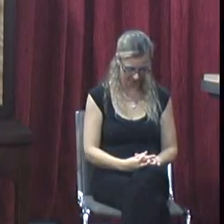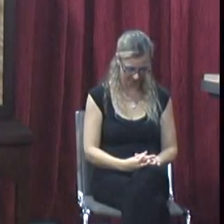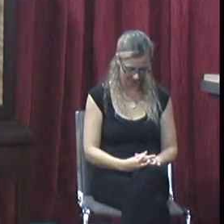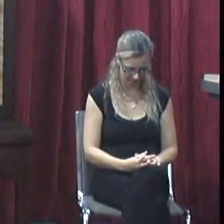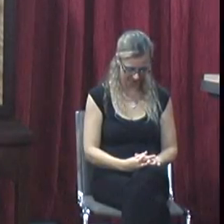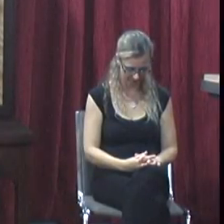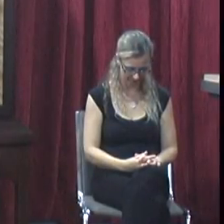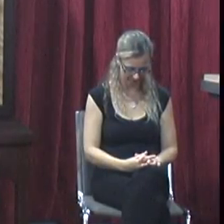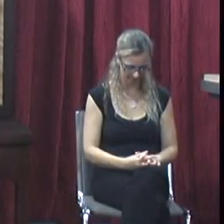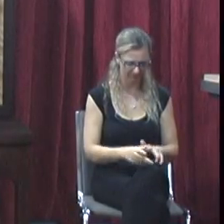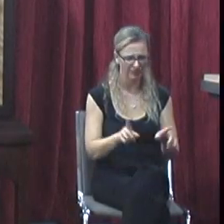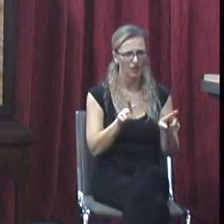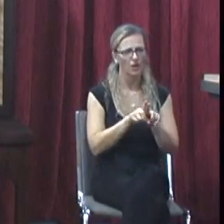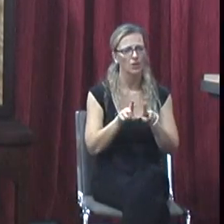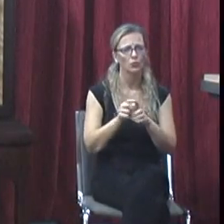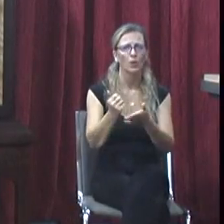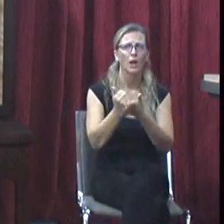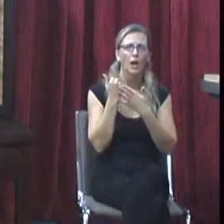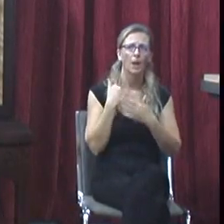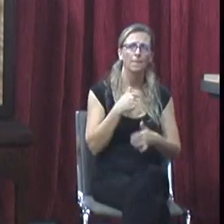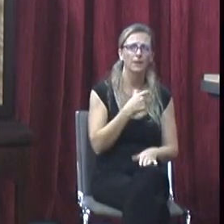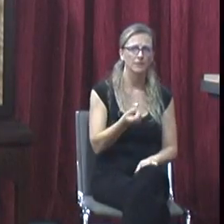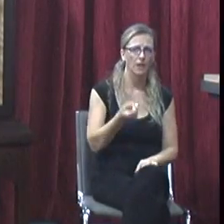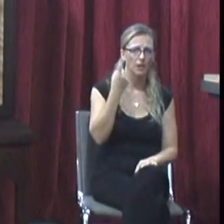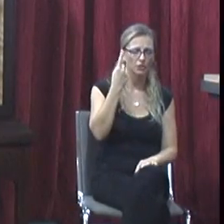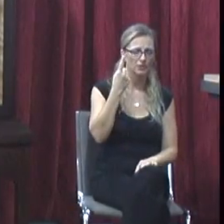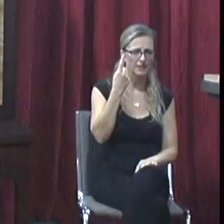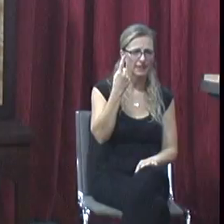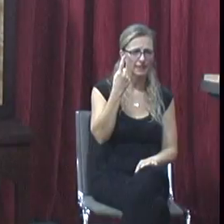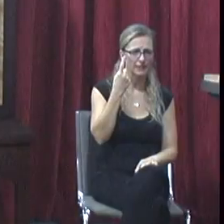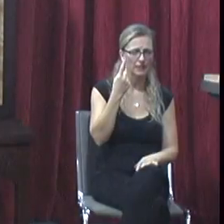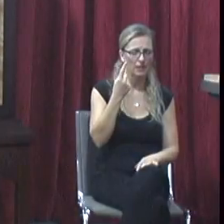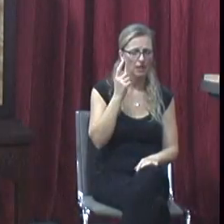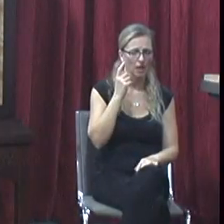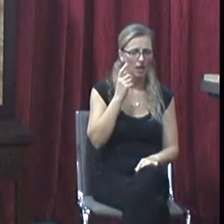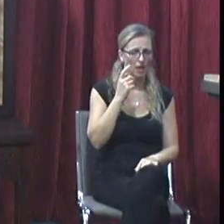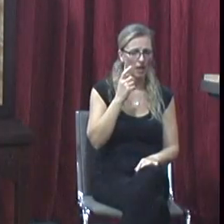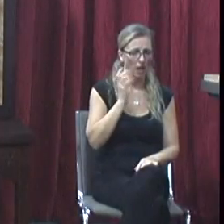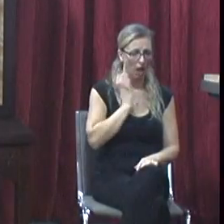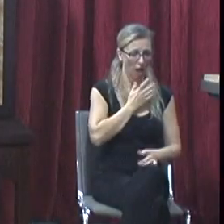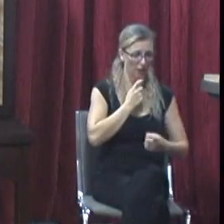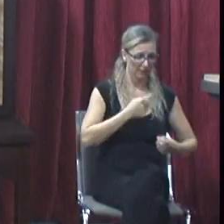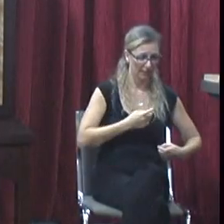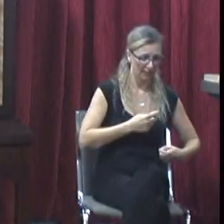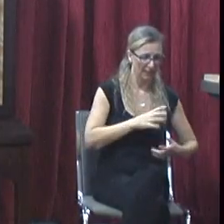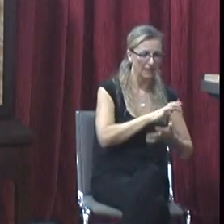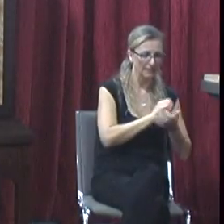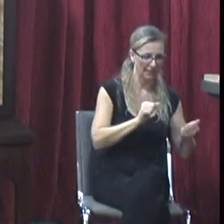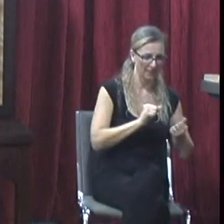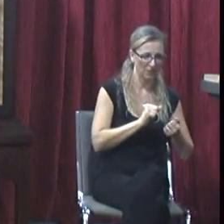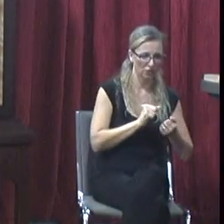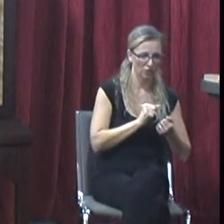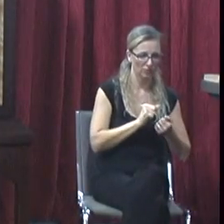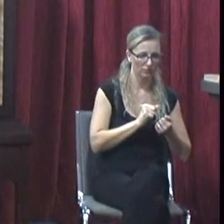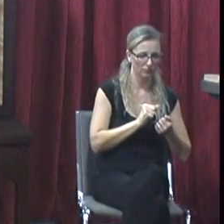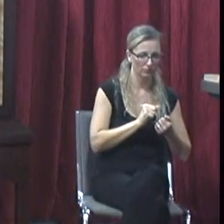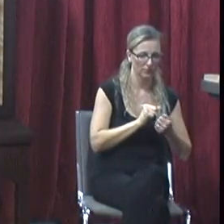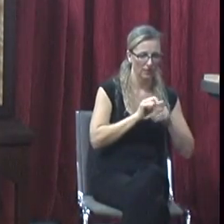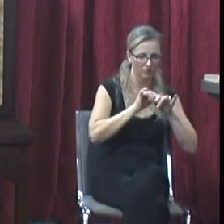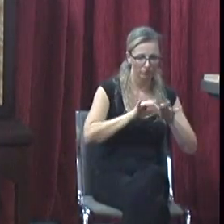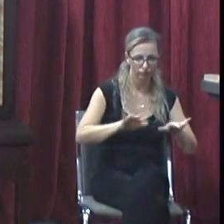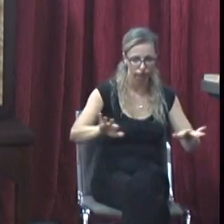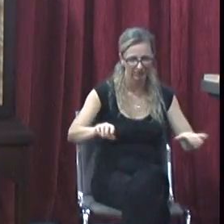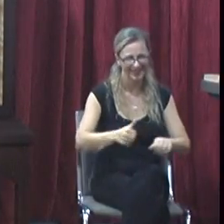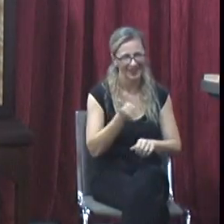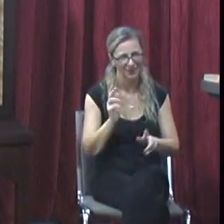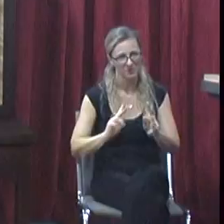Father, also help us to understand that damage our sin does to others. That will help us to stand strong, to